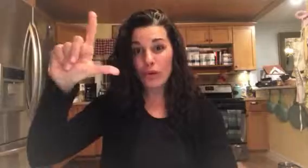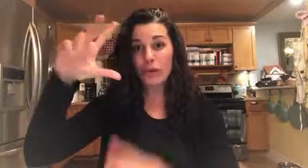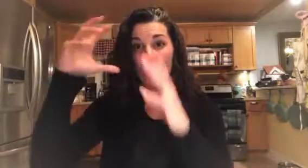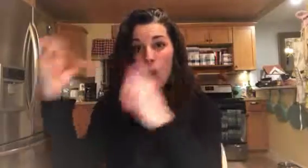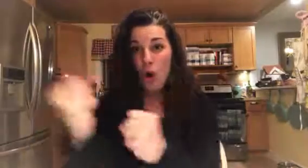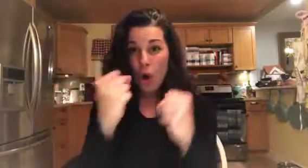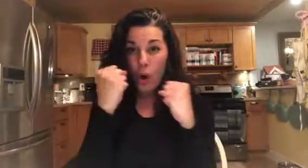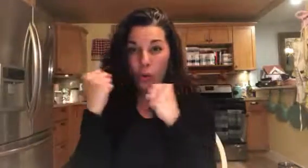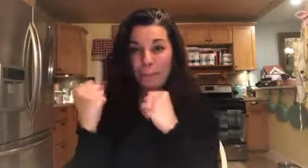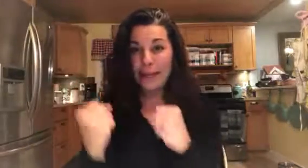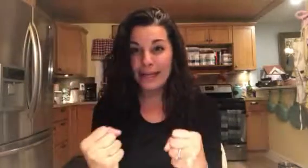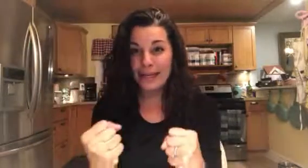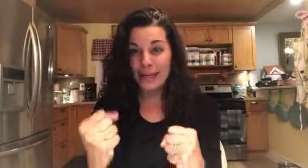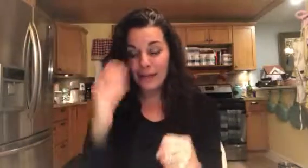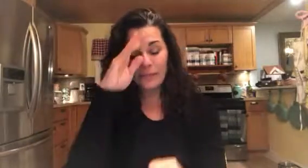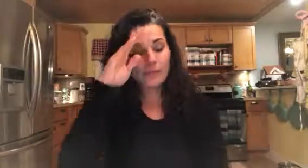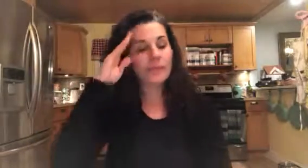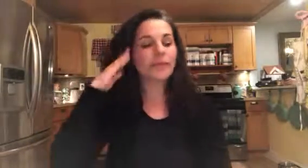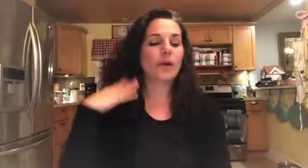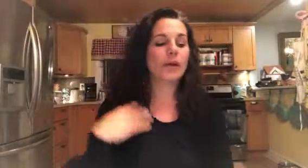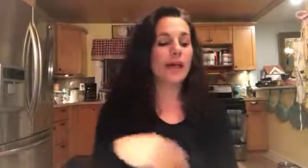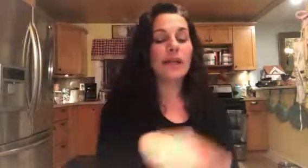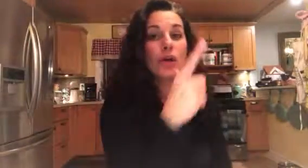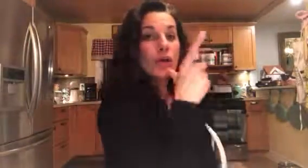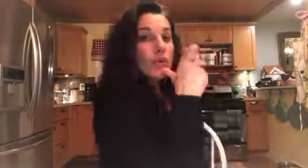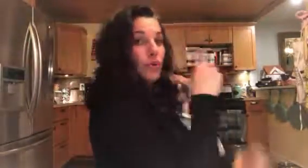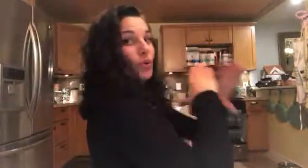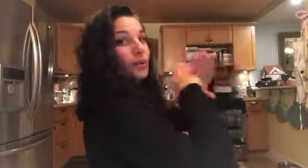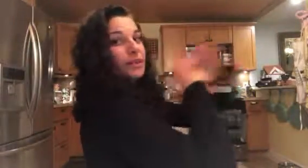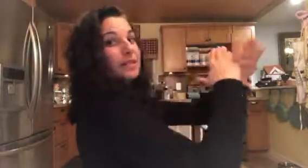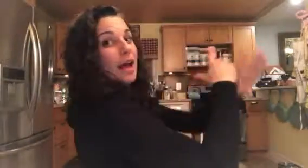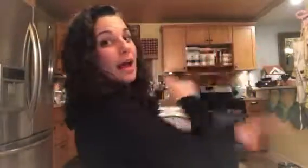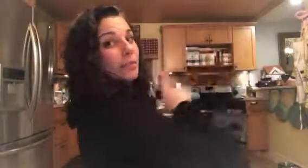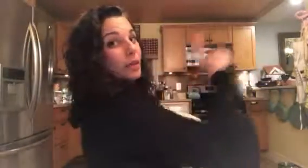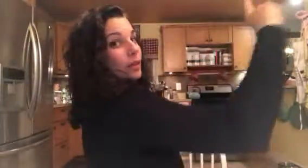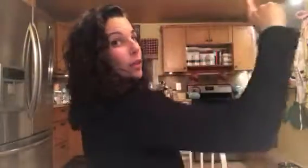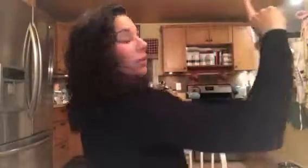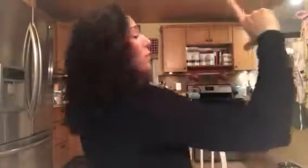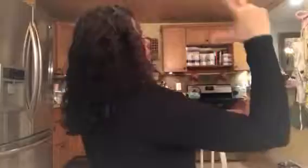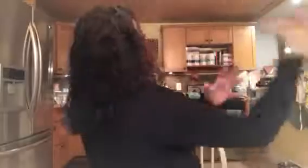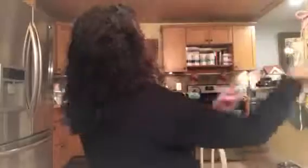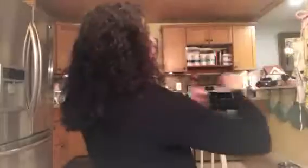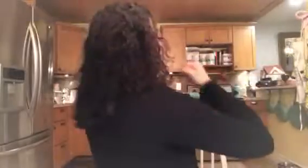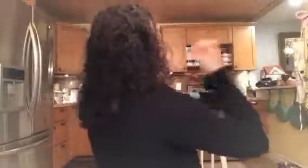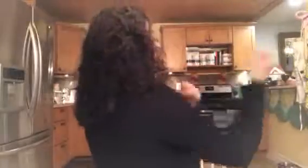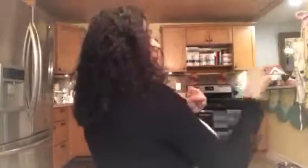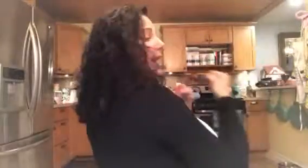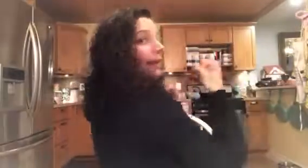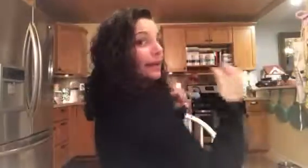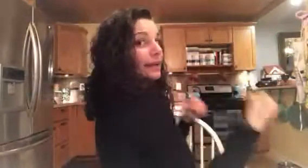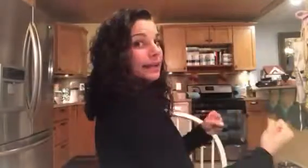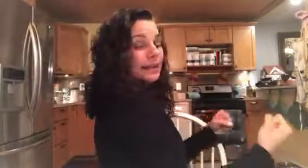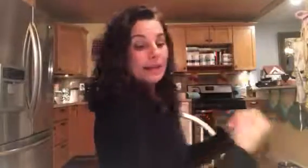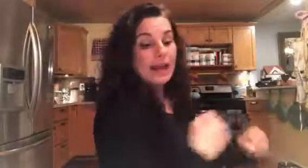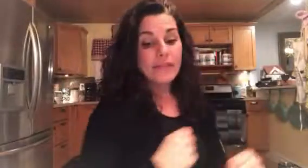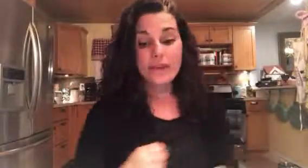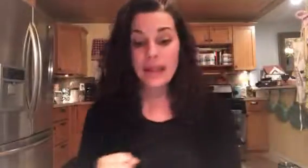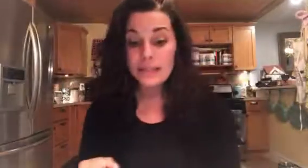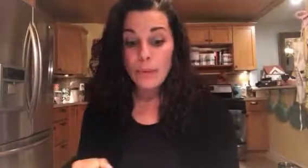Lord Almighty? Okay, who can stop the Lord Almighty? The next